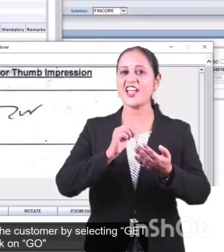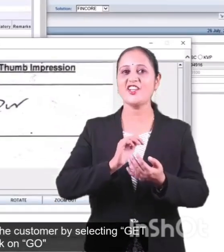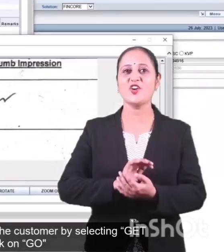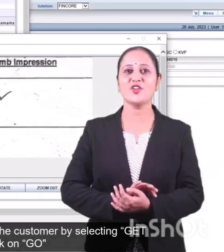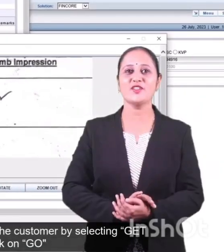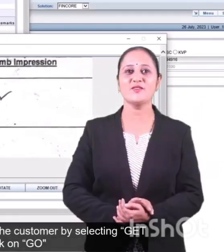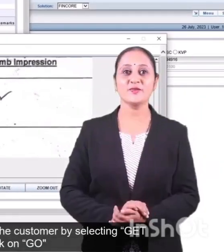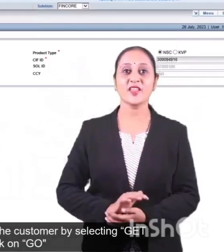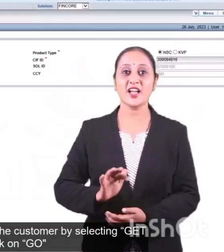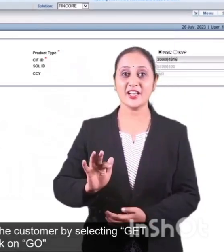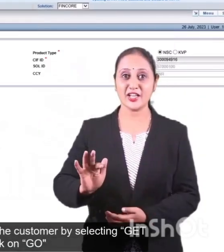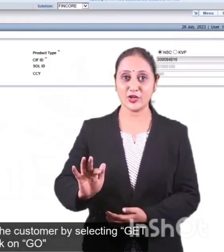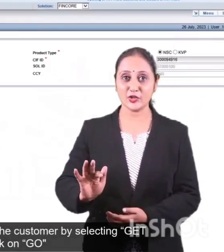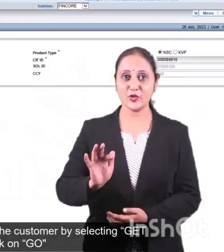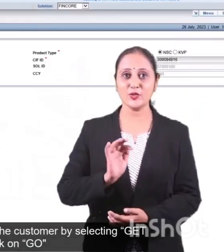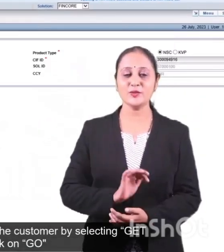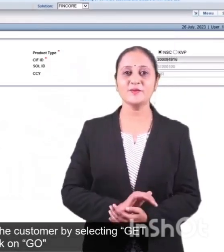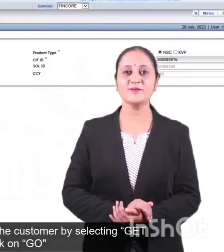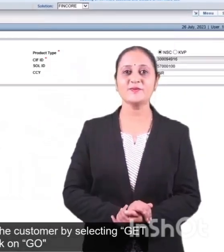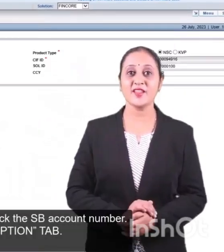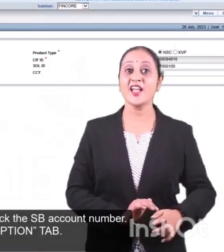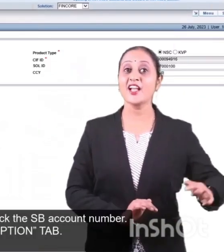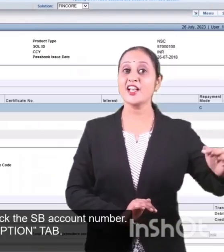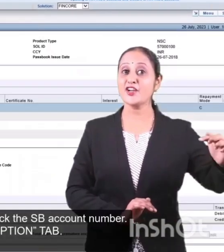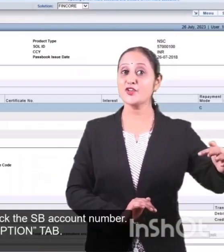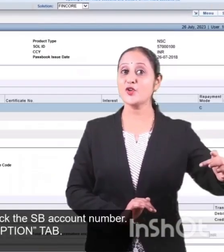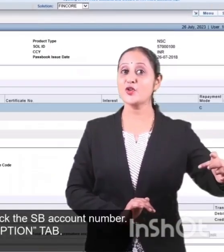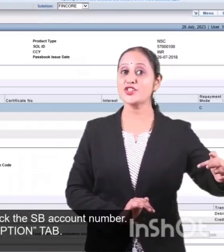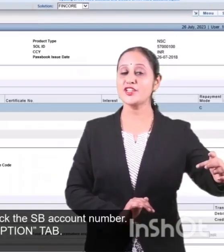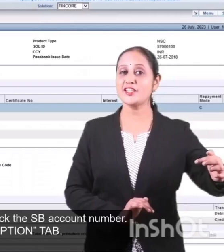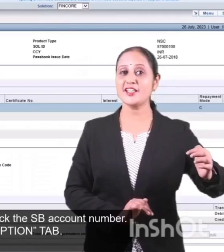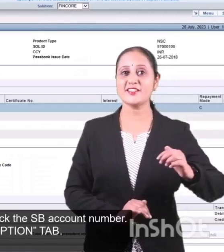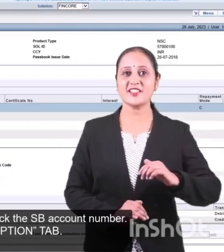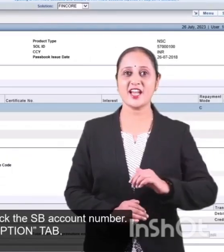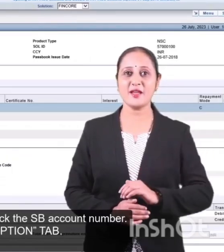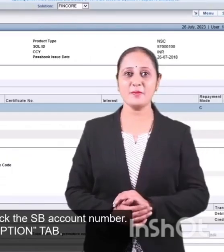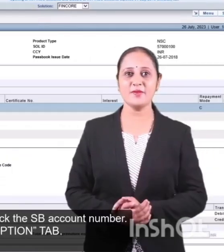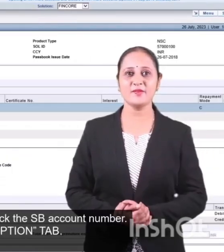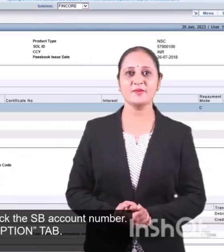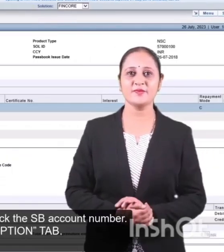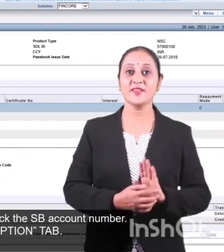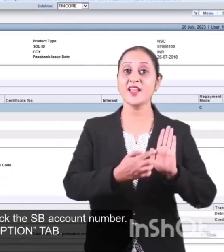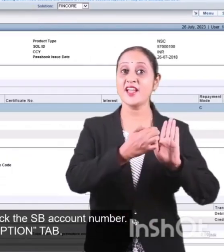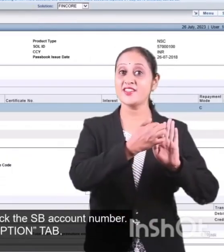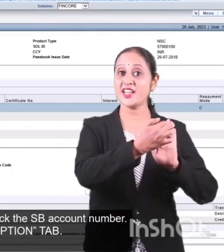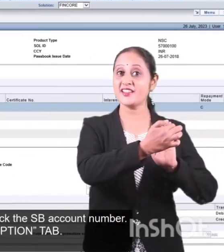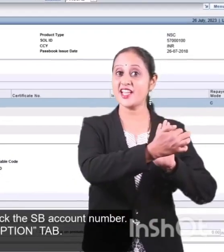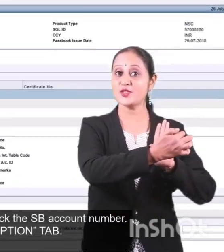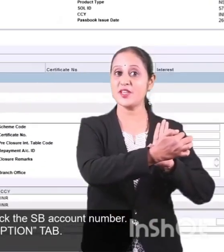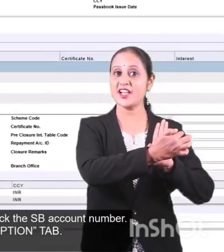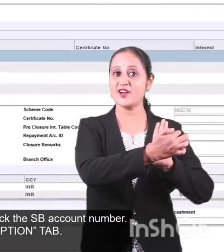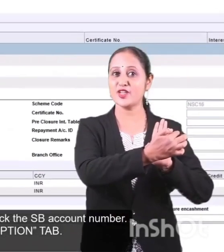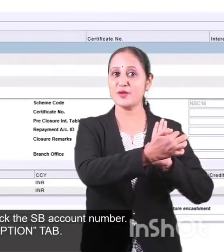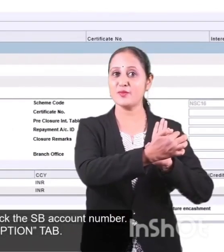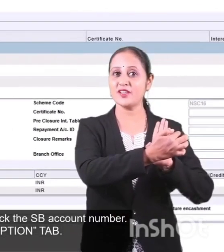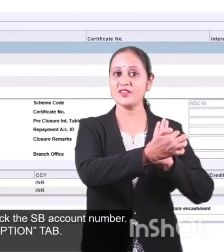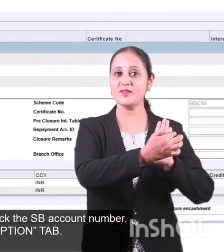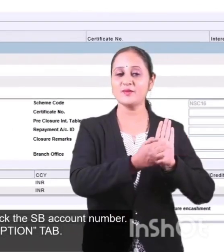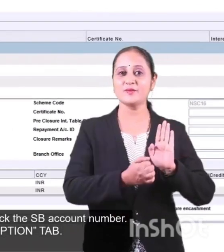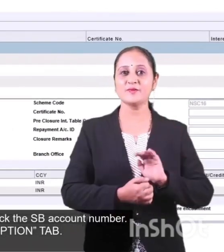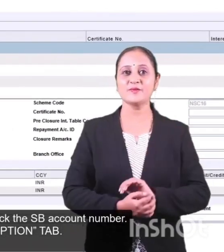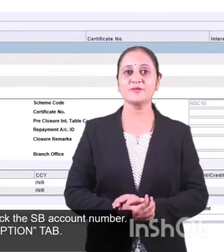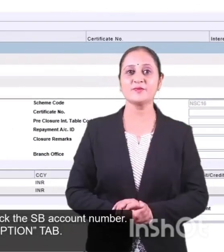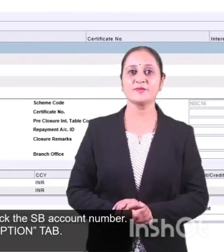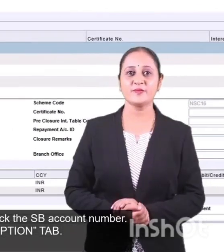selecting Get Signature icon. Click on Go. Click on Closure Details tab. Check the